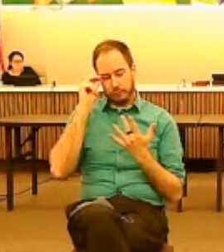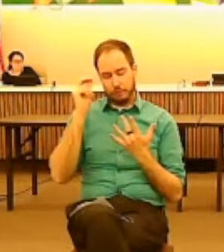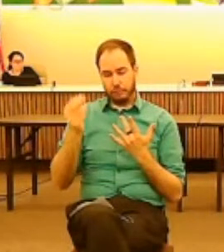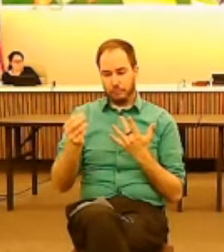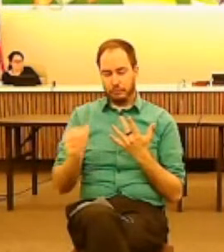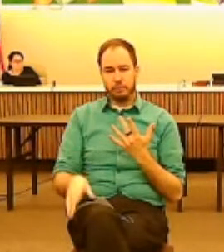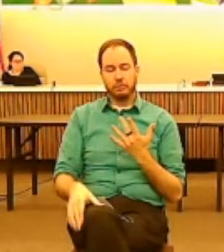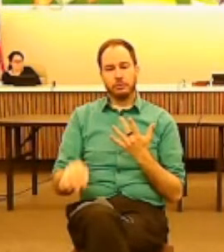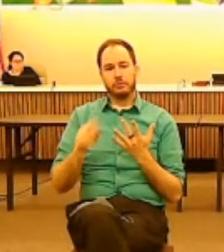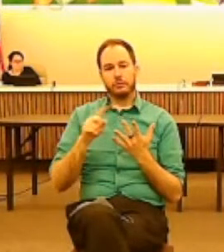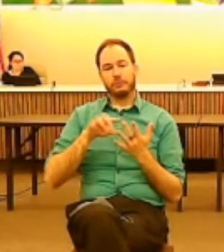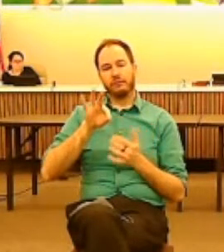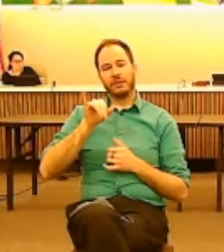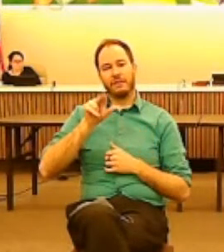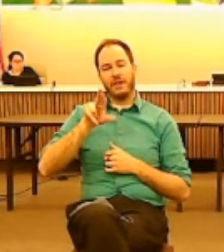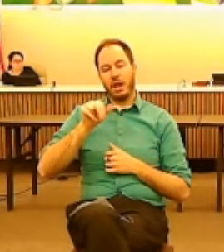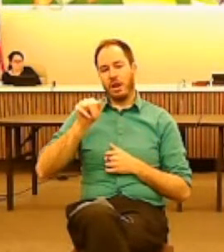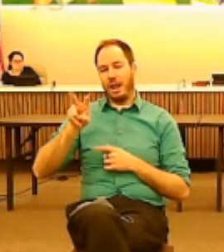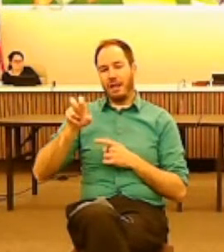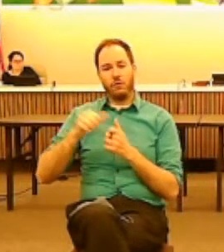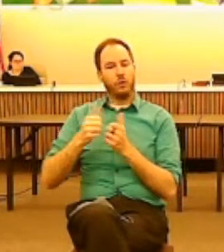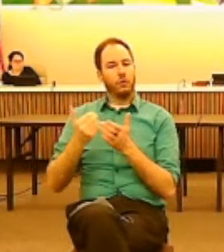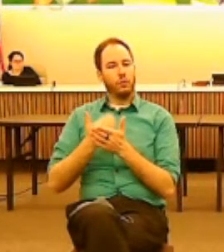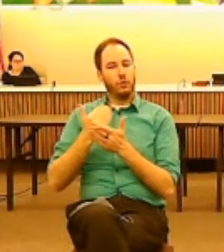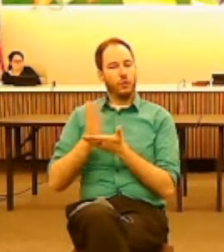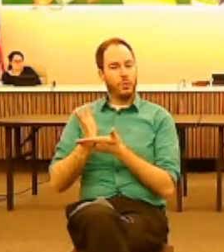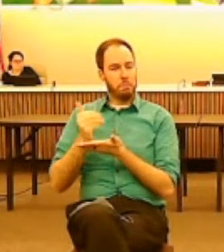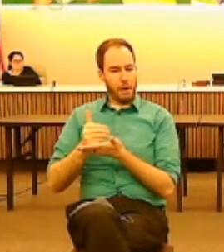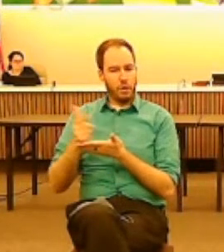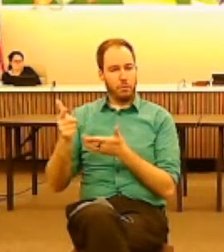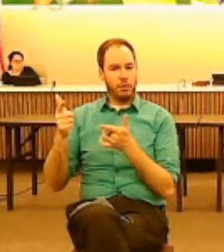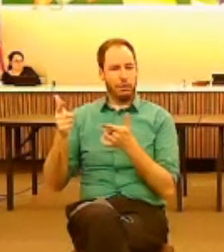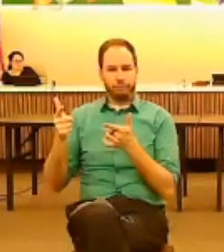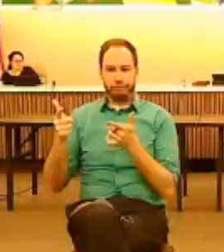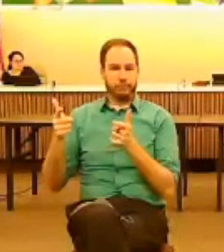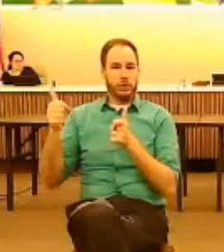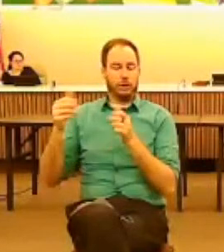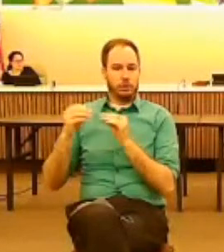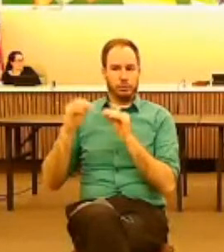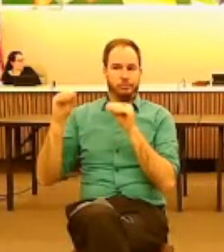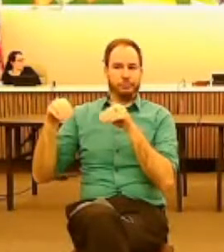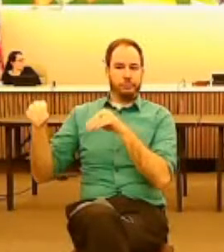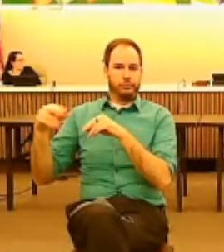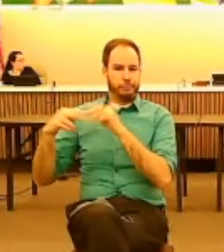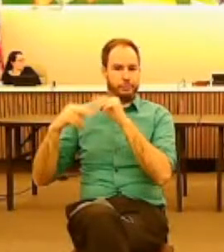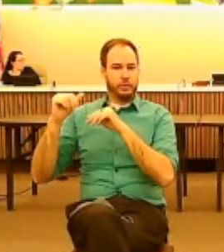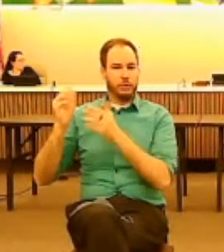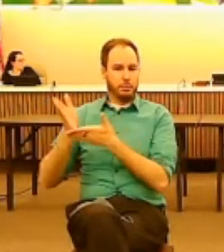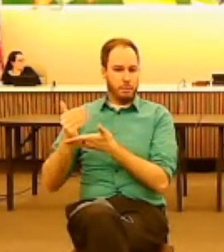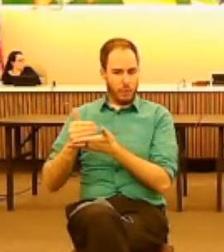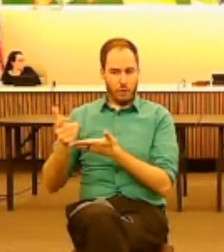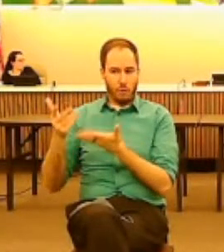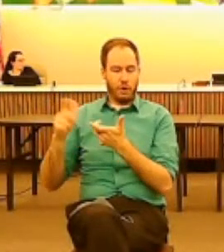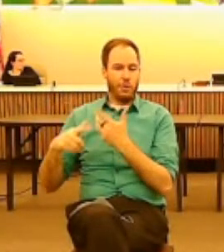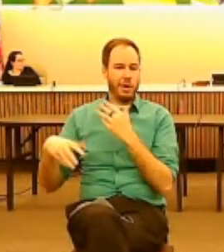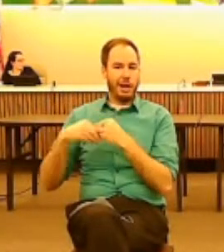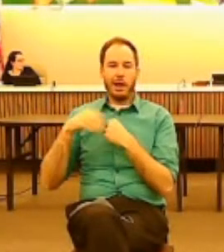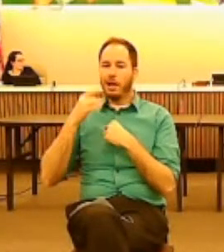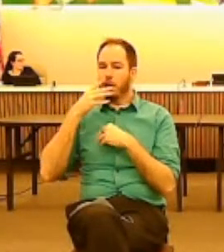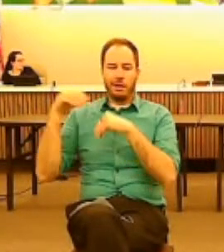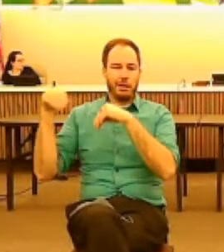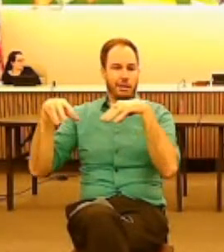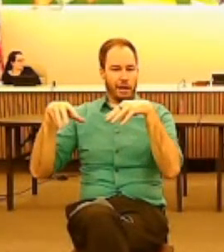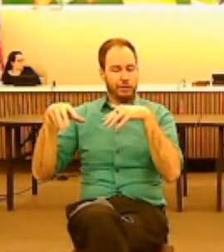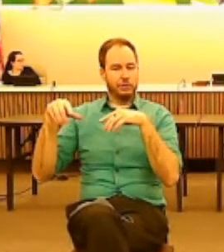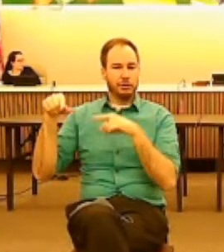basically it's Fair Avenue with the new apartments, the larger number of apartments. They are looking to add a traffic light,